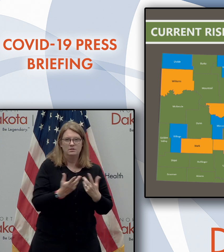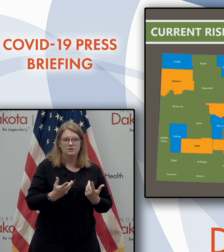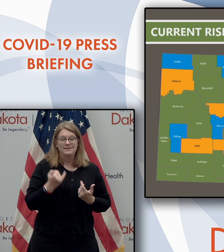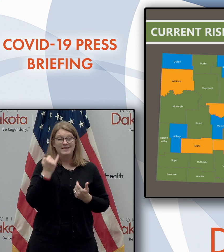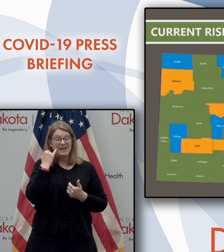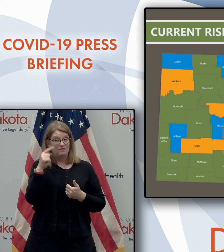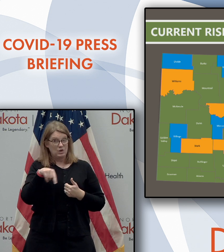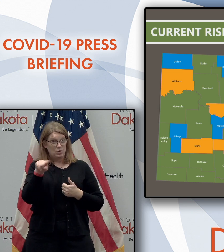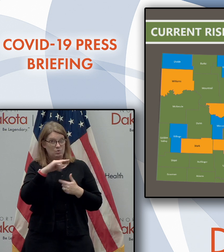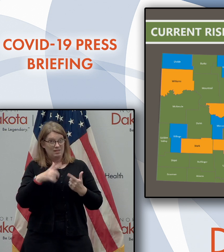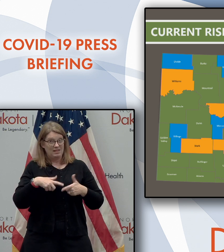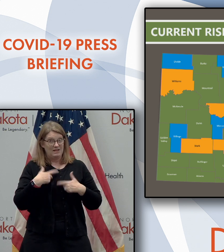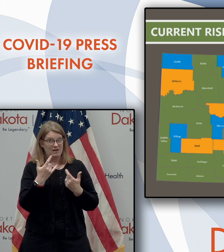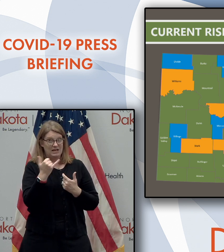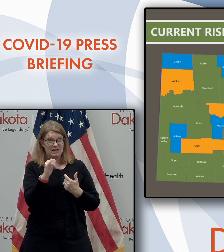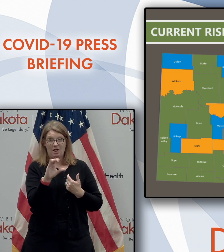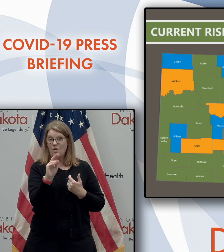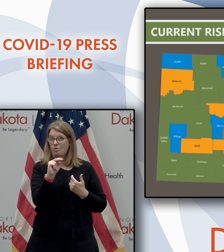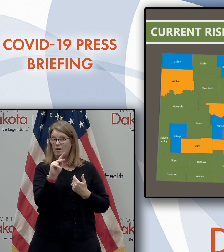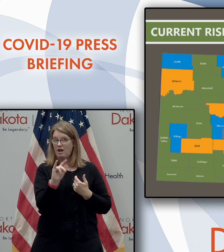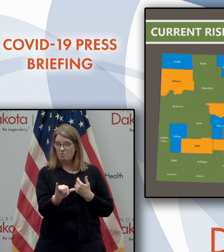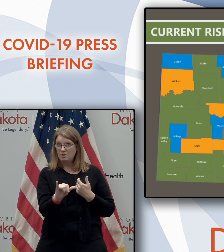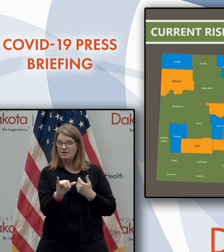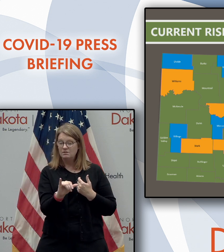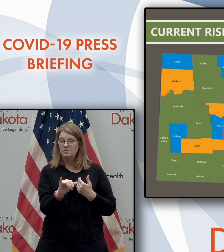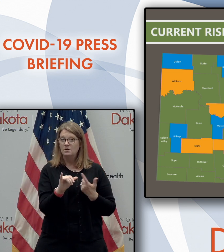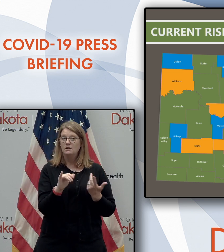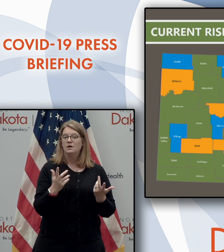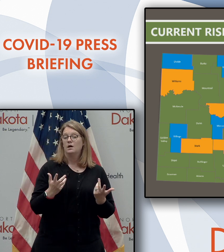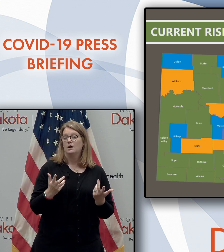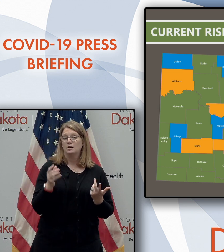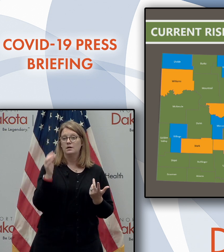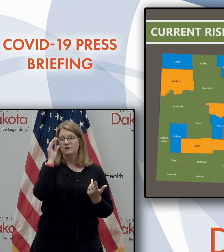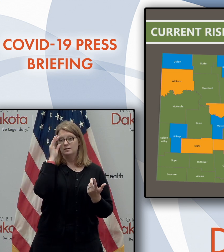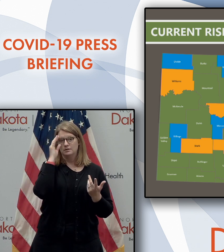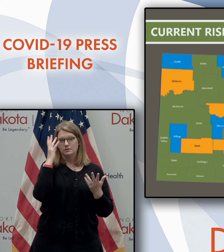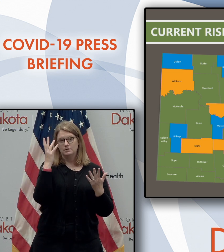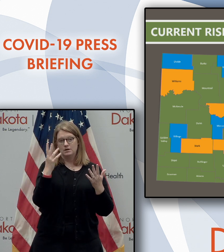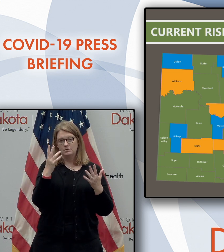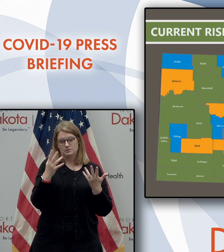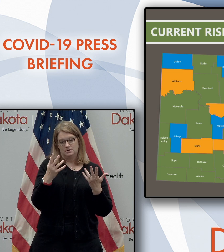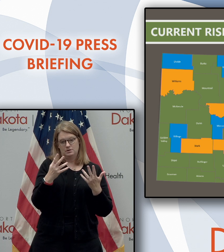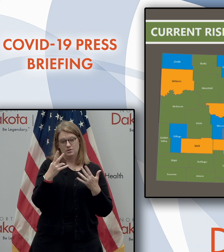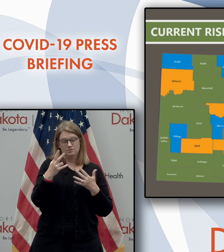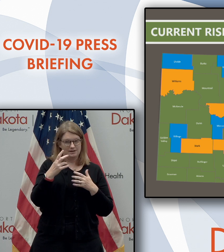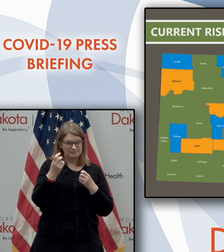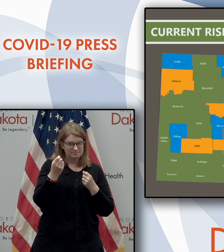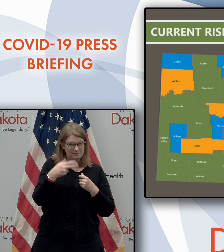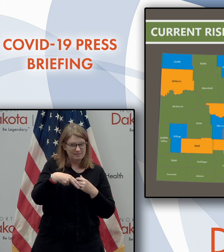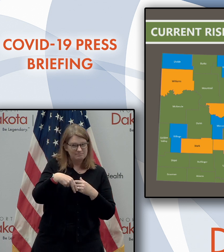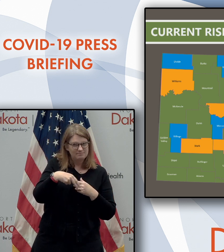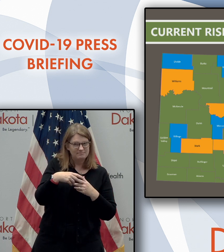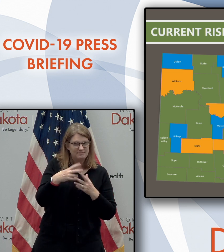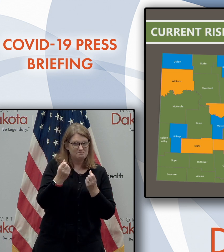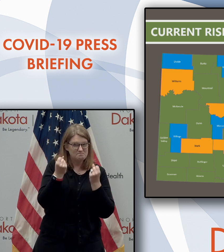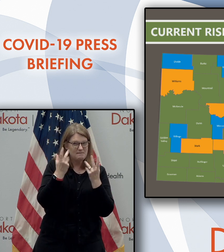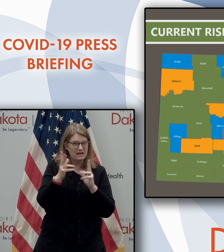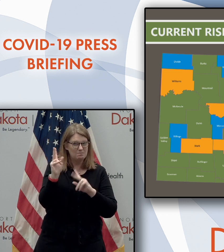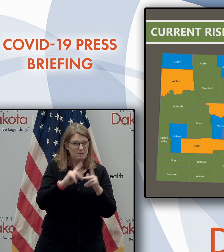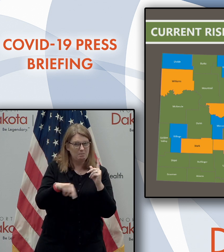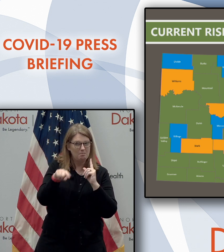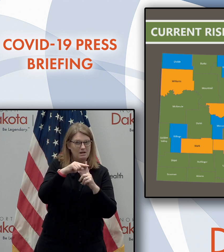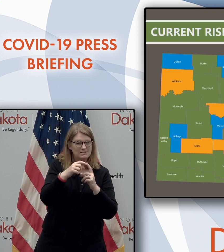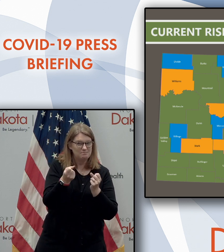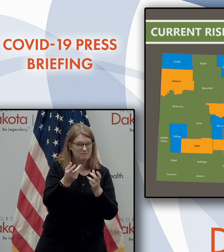those yellow counties, again, where there is an indication of a higher degree of positivity that's occurring right now,